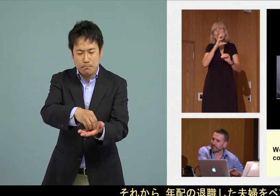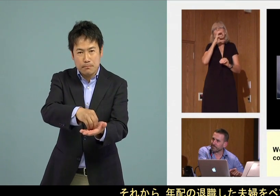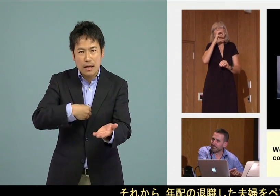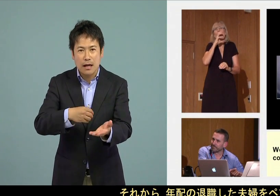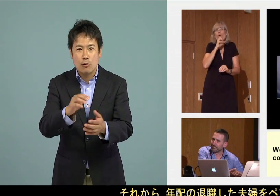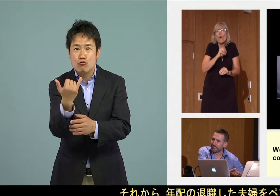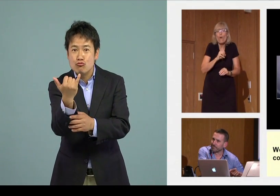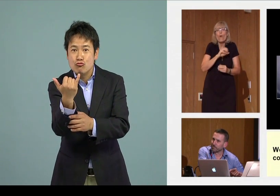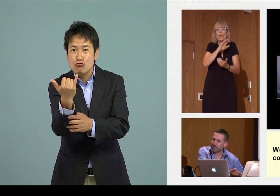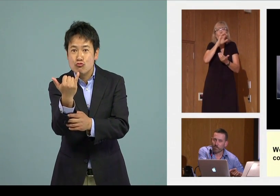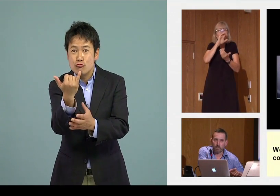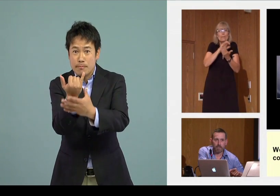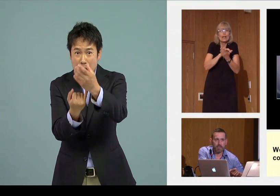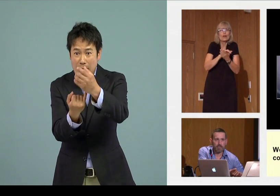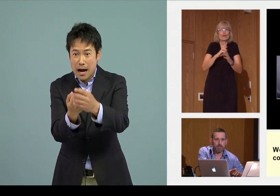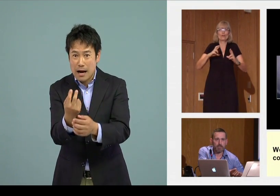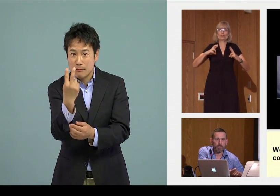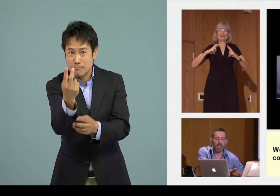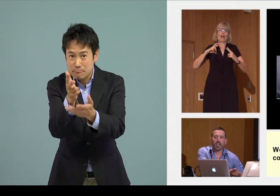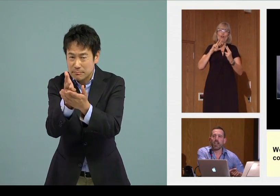together.